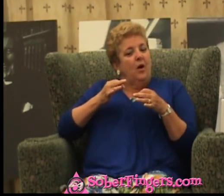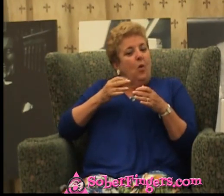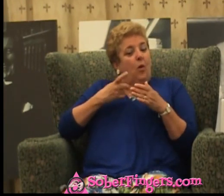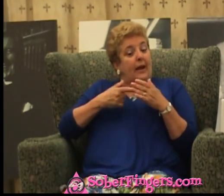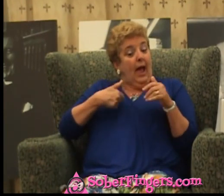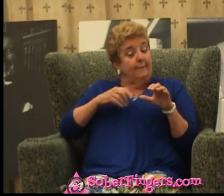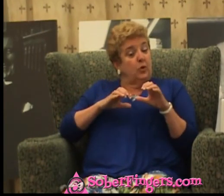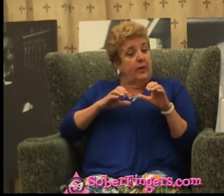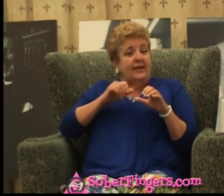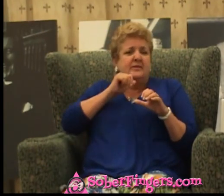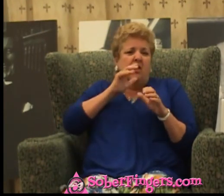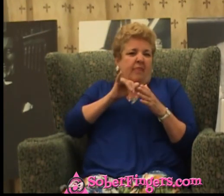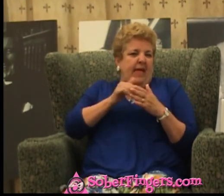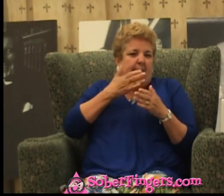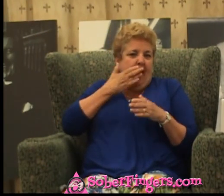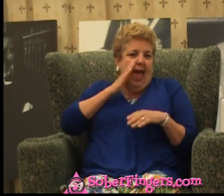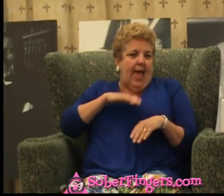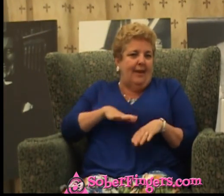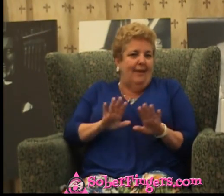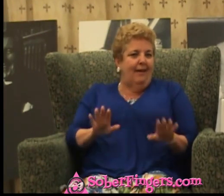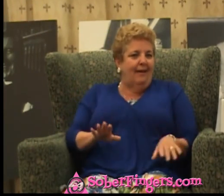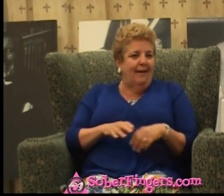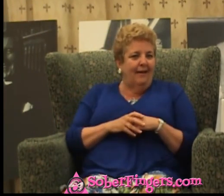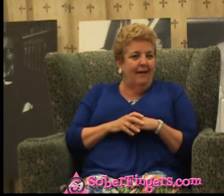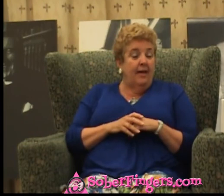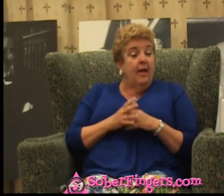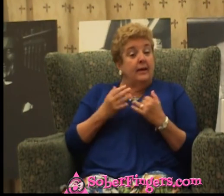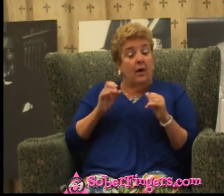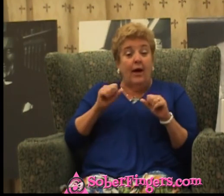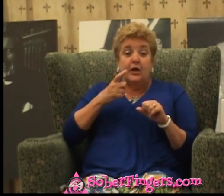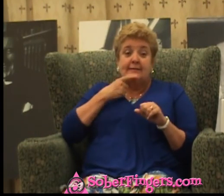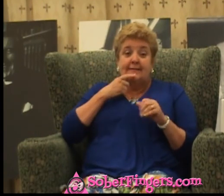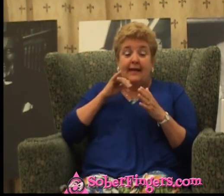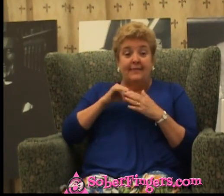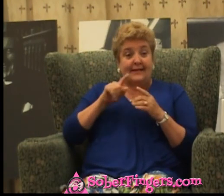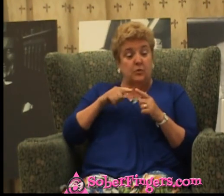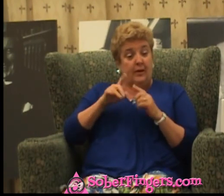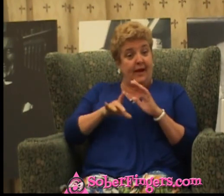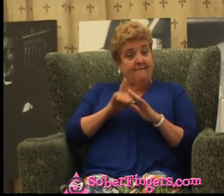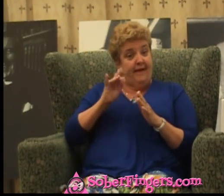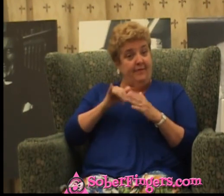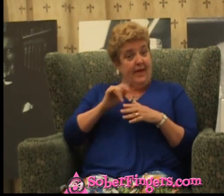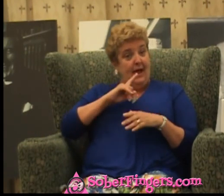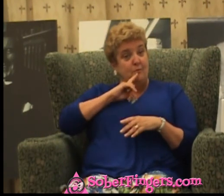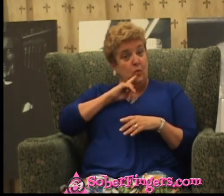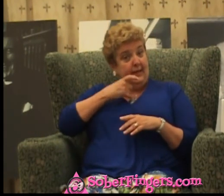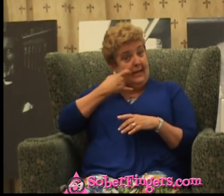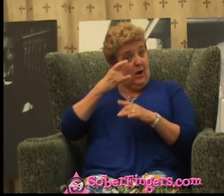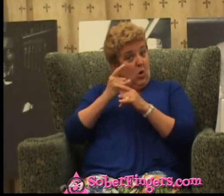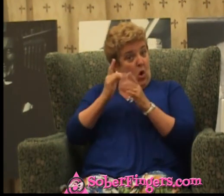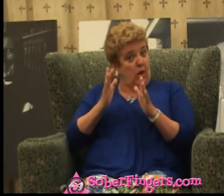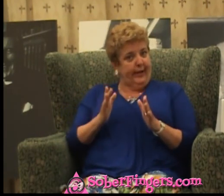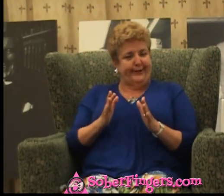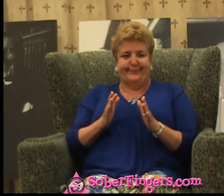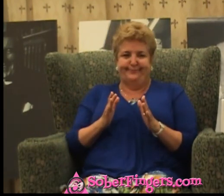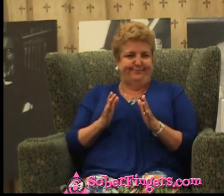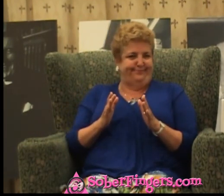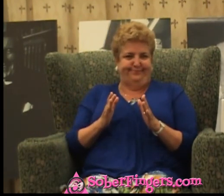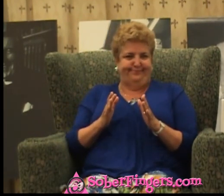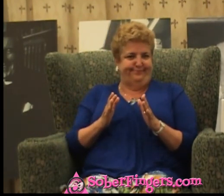important. Now, I could say that that's when I discovered I was an alcoholic, by biting my tongue